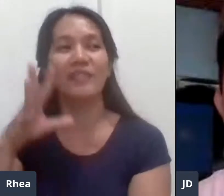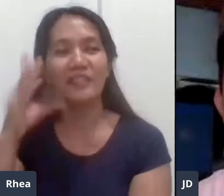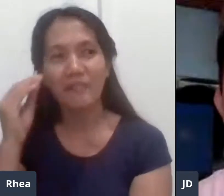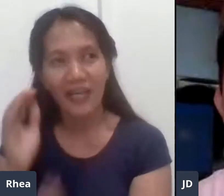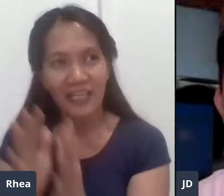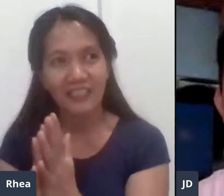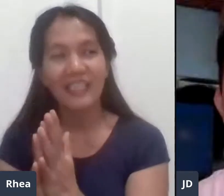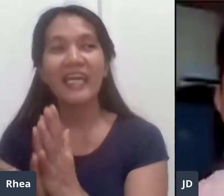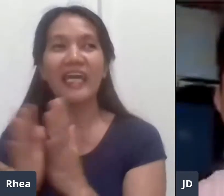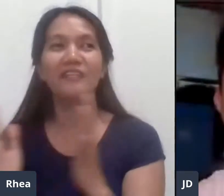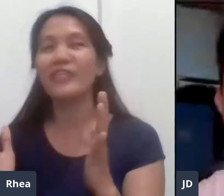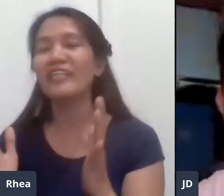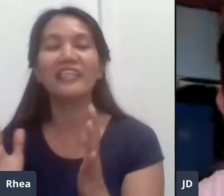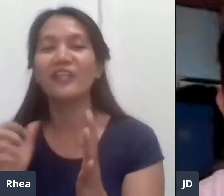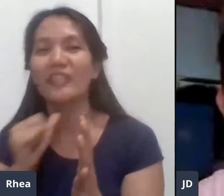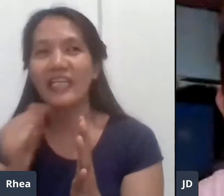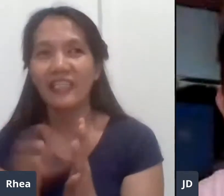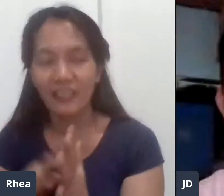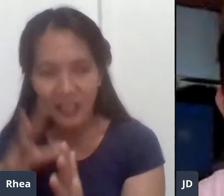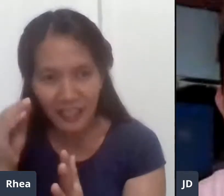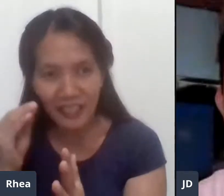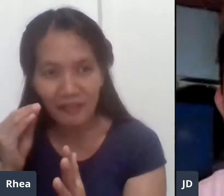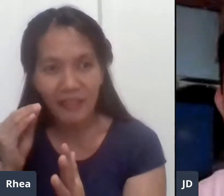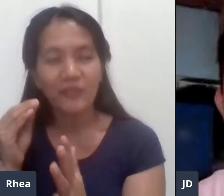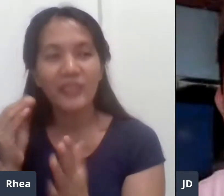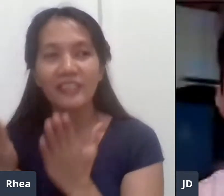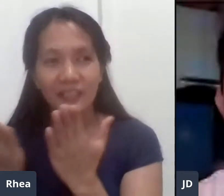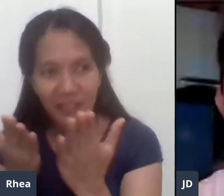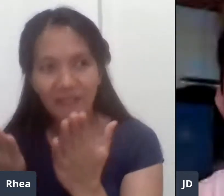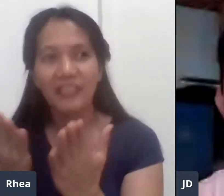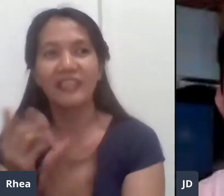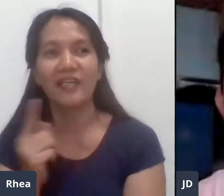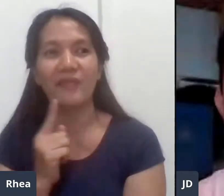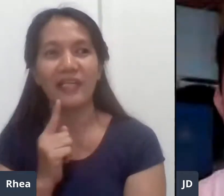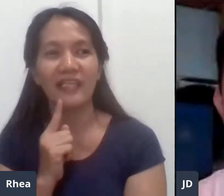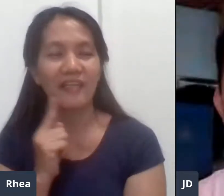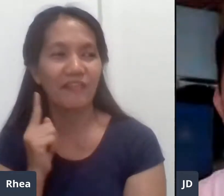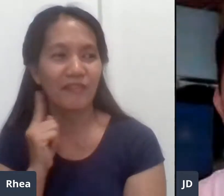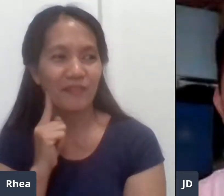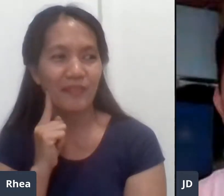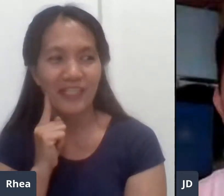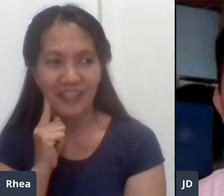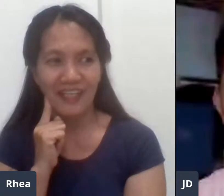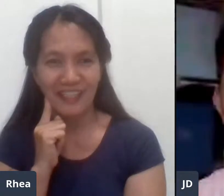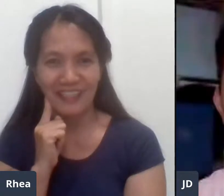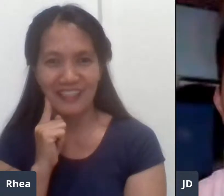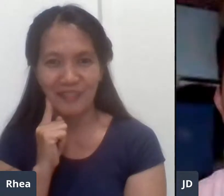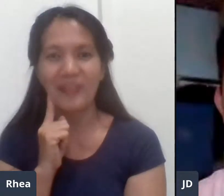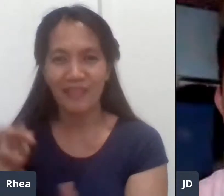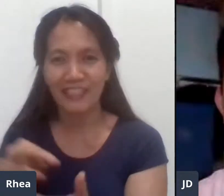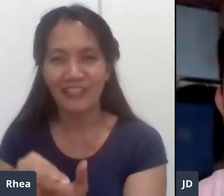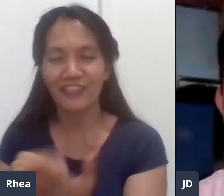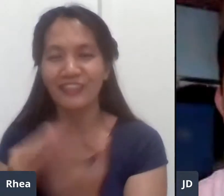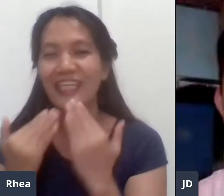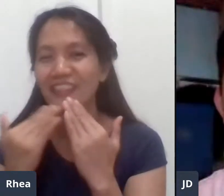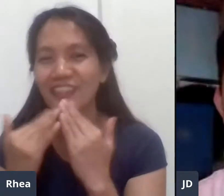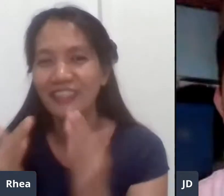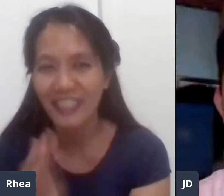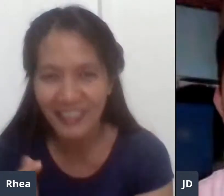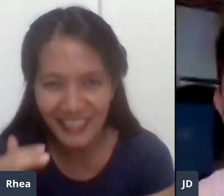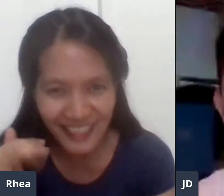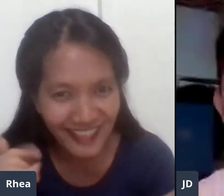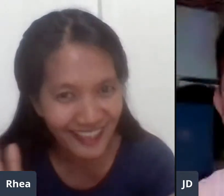ito. So, hopefully, you have learned much. And we are not only, again, learning, but we are serving our deaf